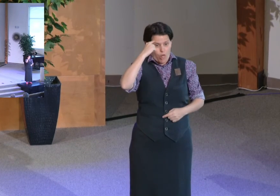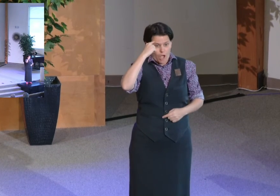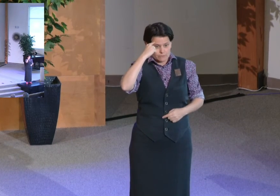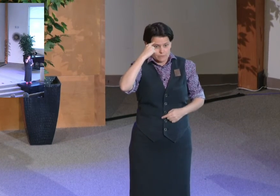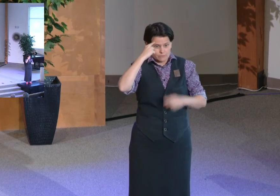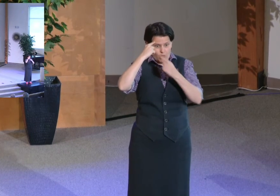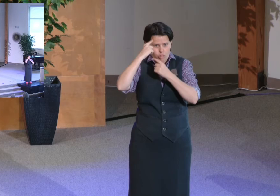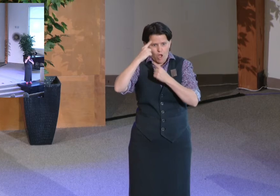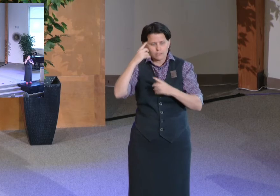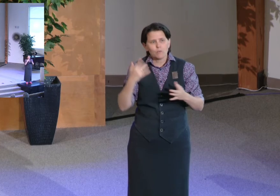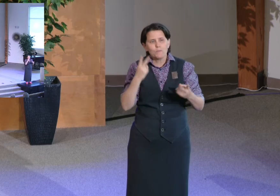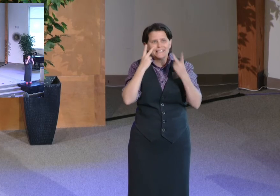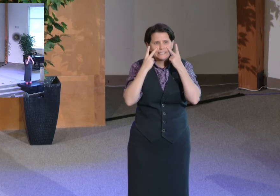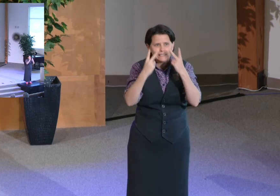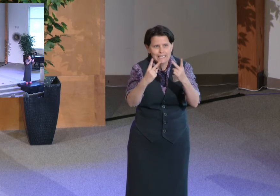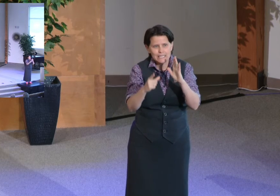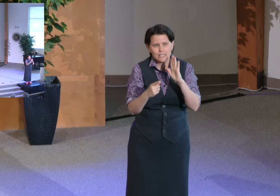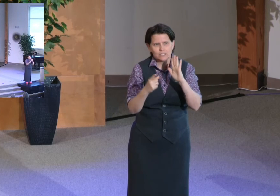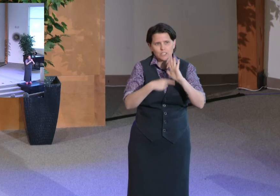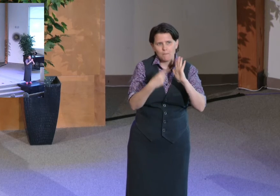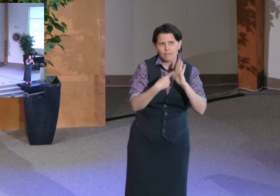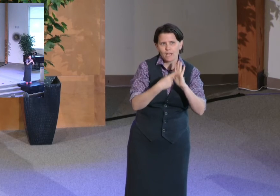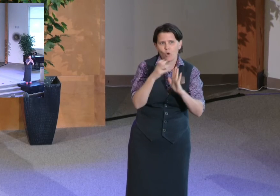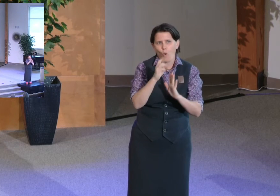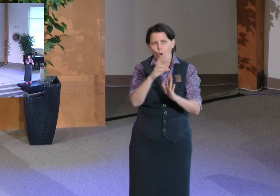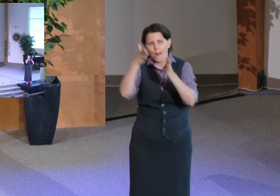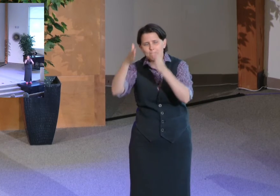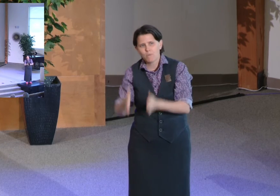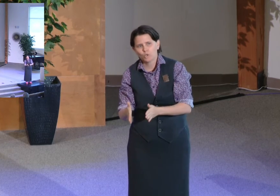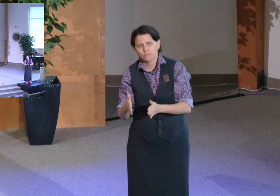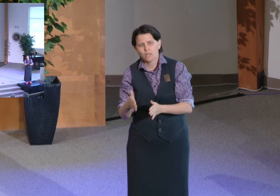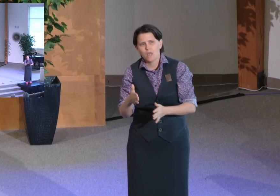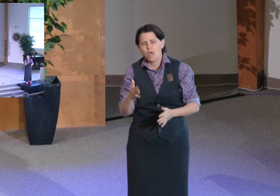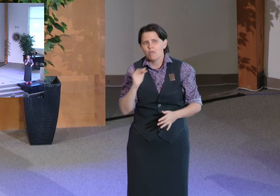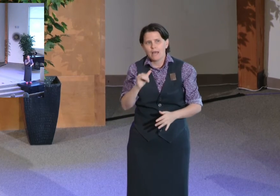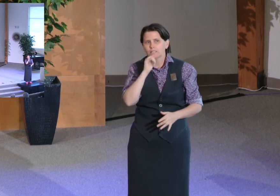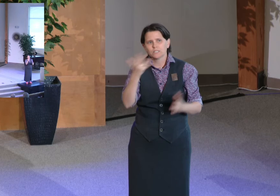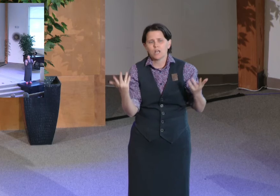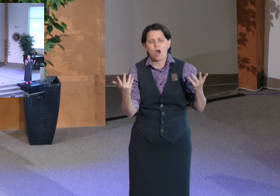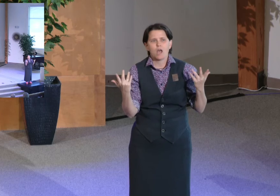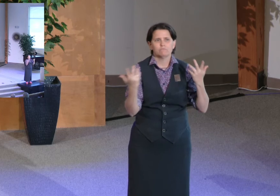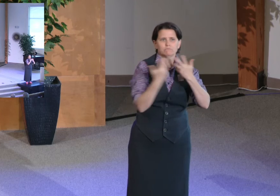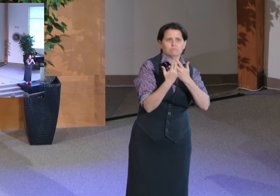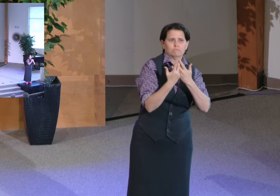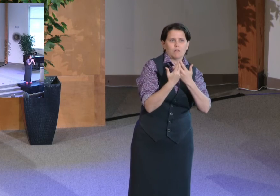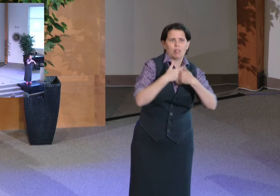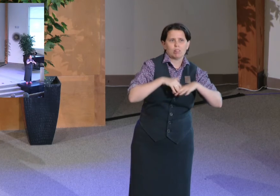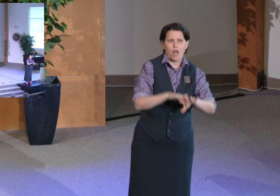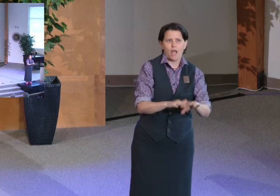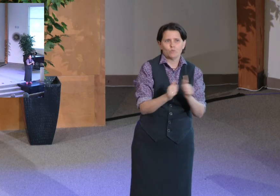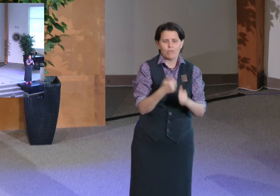is not in alignment with who we are. Oftentimes, we'll hear that thought go through, who are those